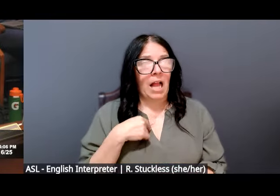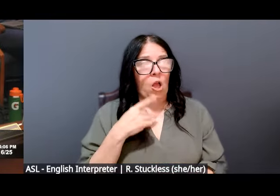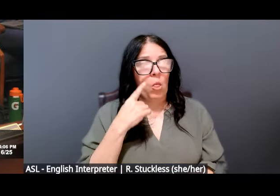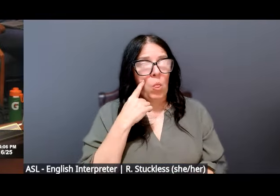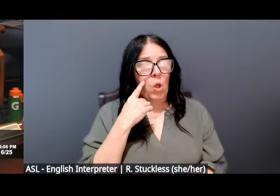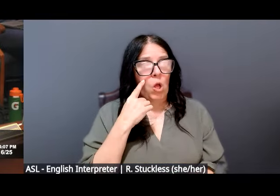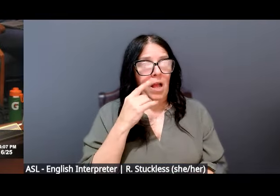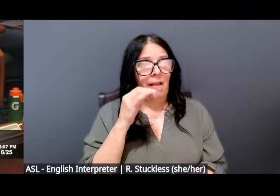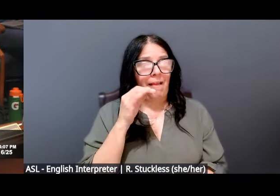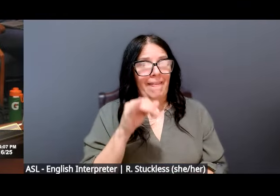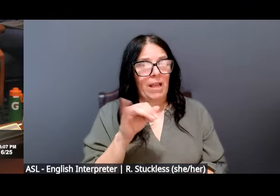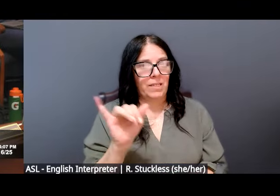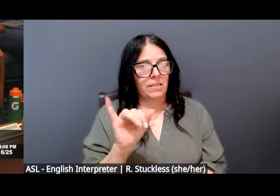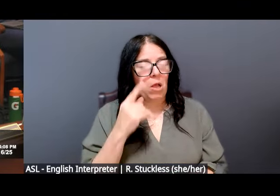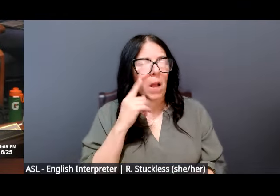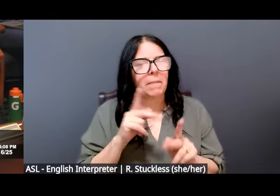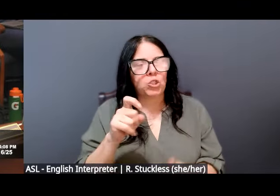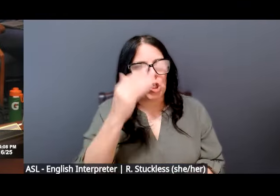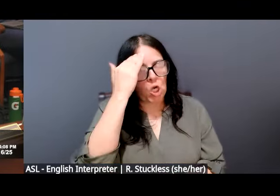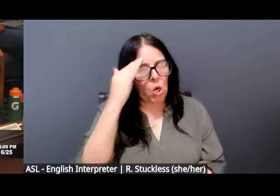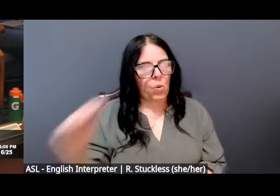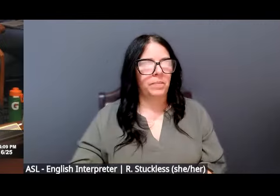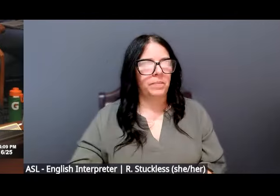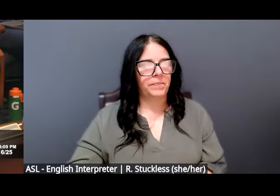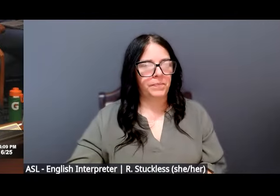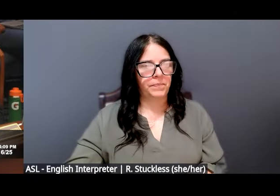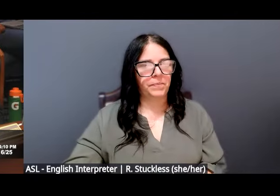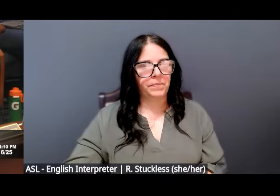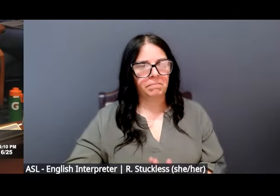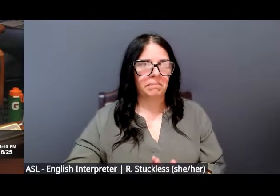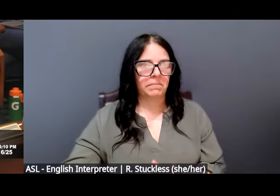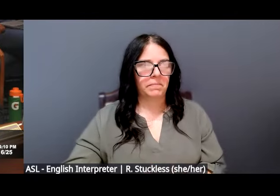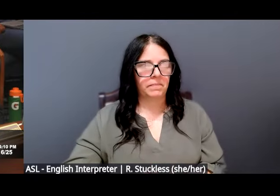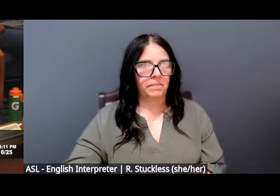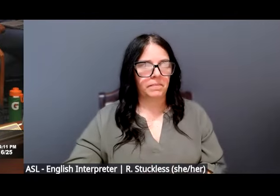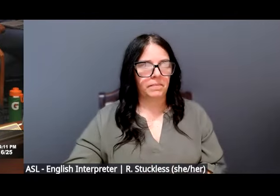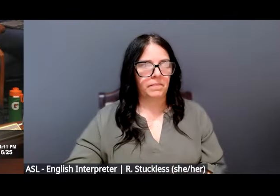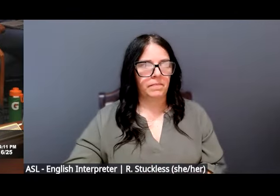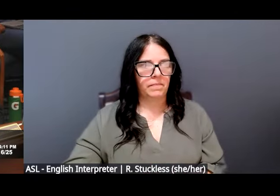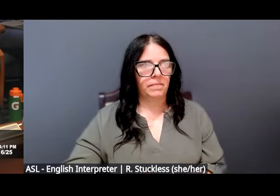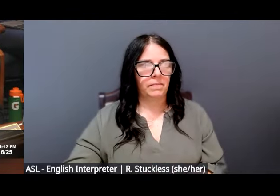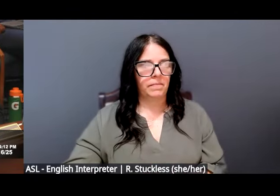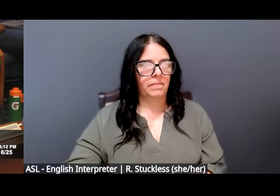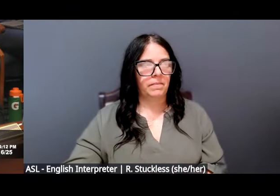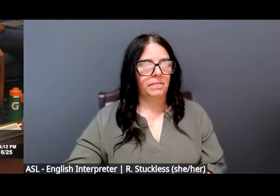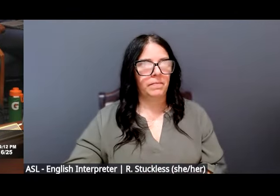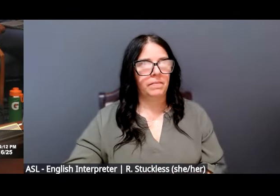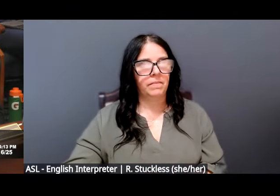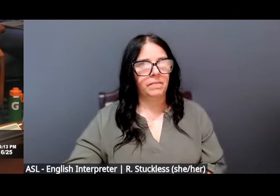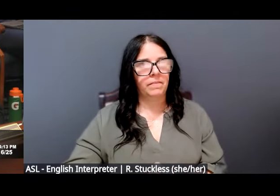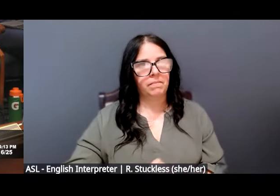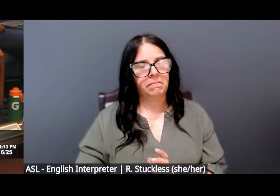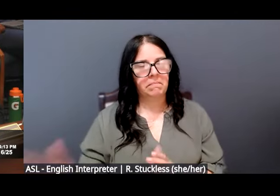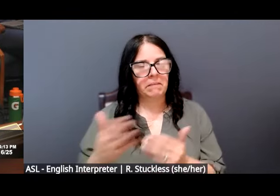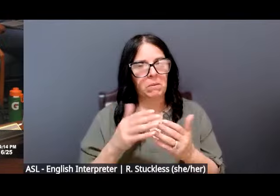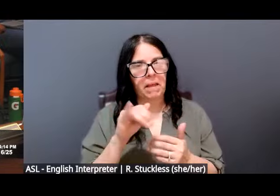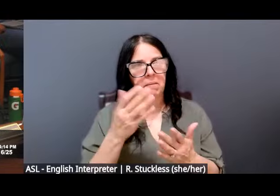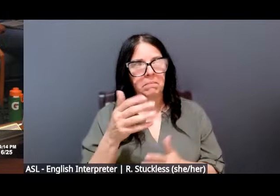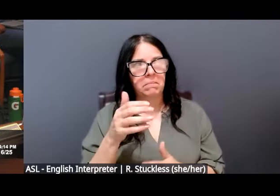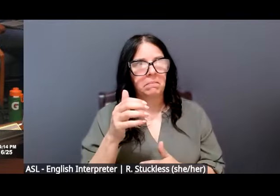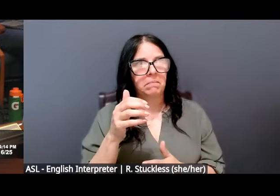people ought to know. But anyway, that Now, on the other hand, I think we could